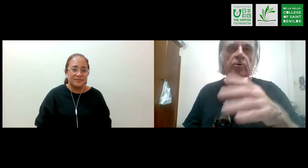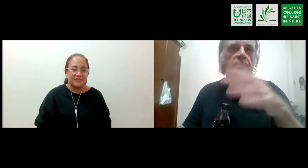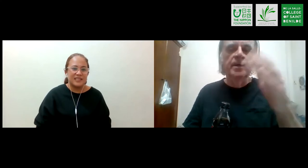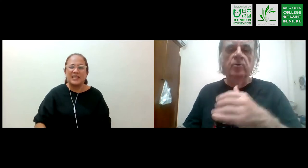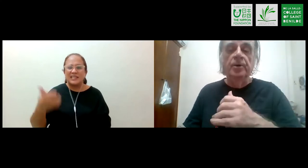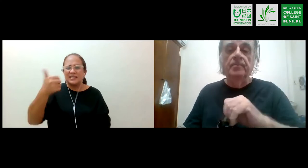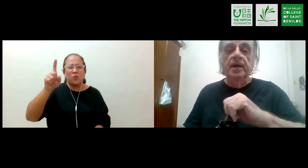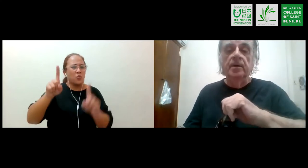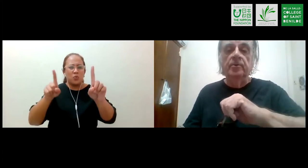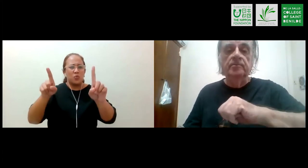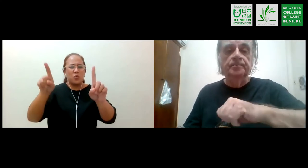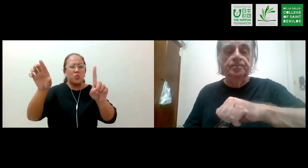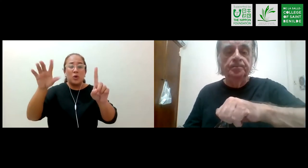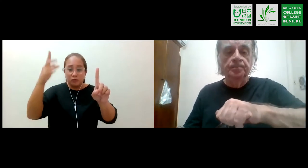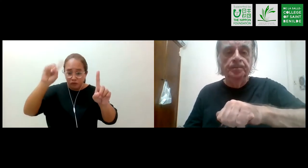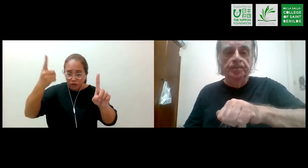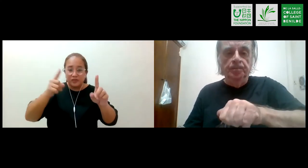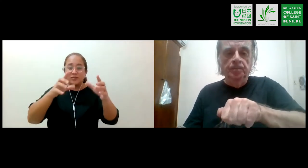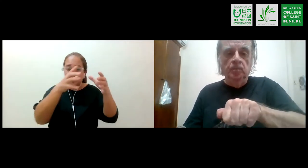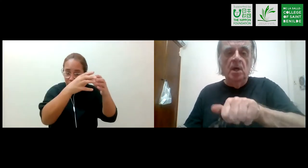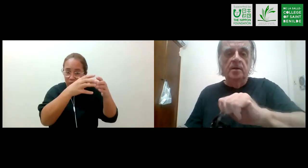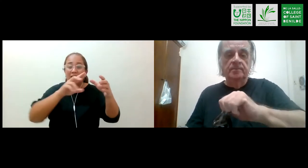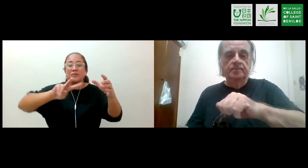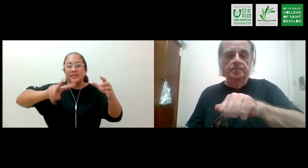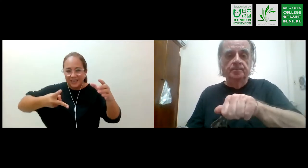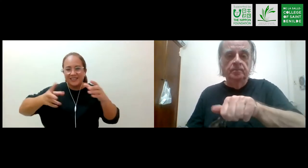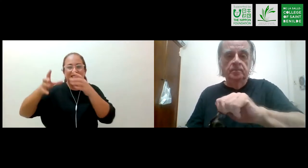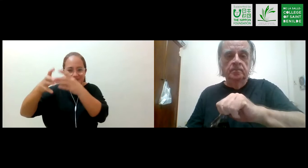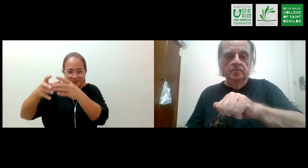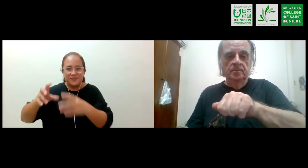one the, group and then we'll pull up the other group. from yesterday. Yeah.